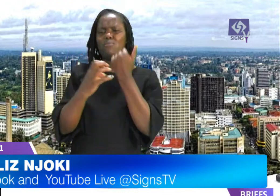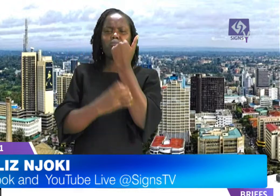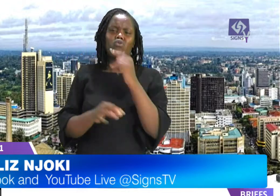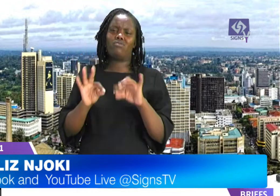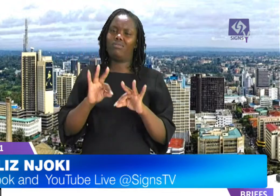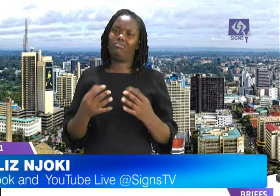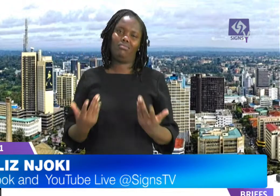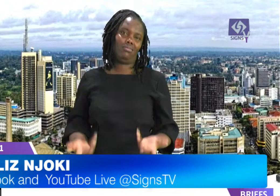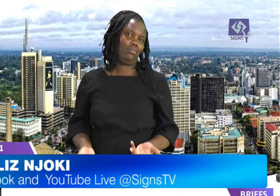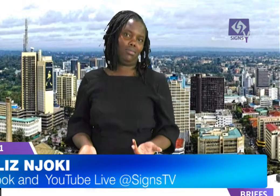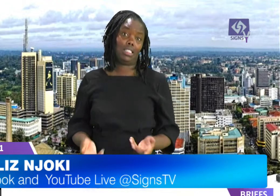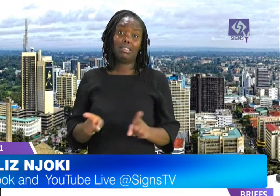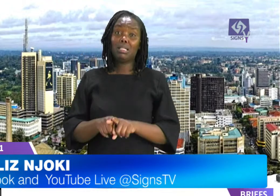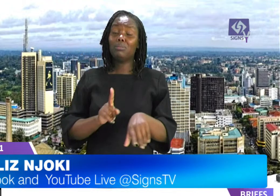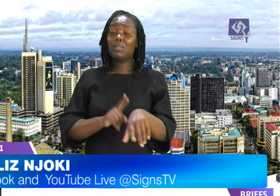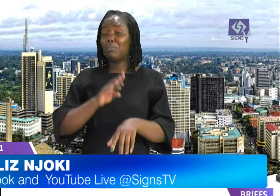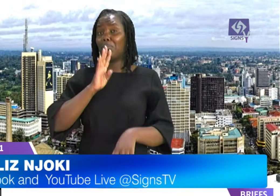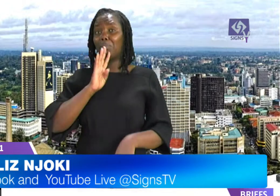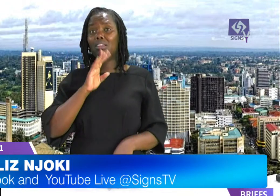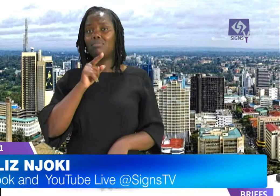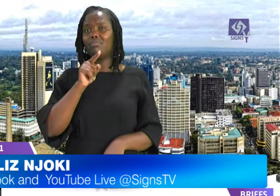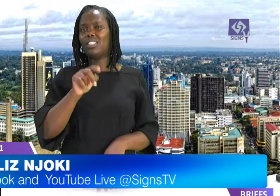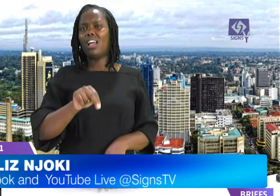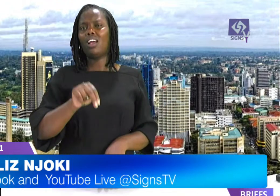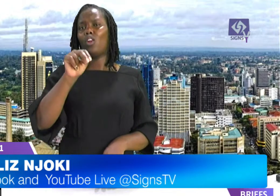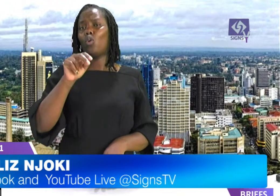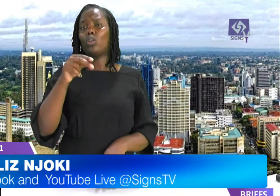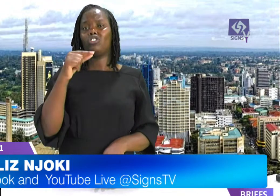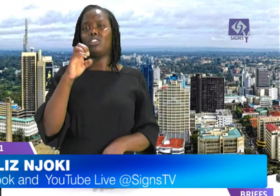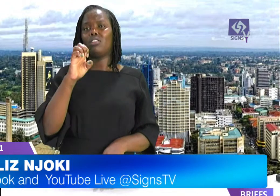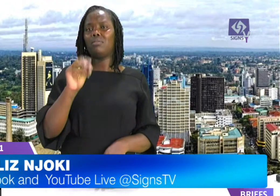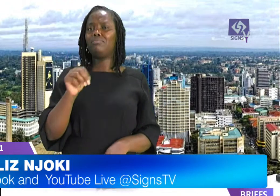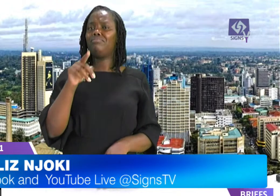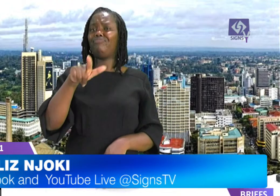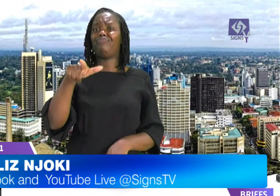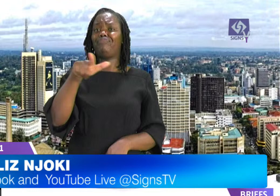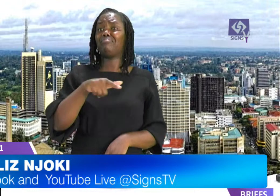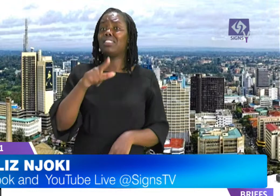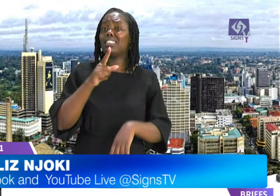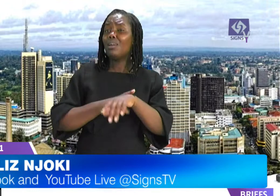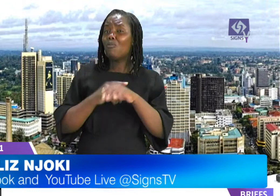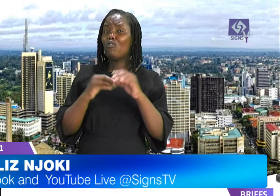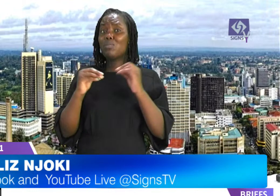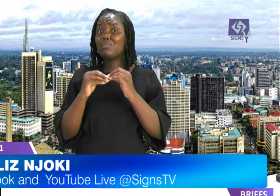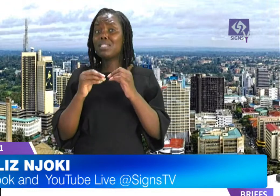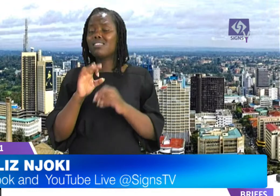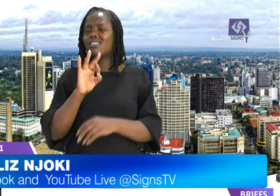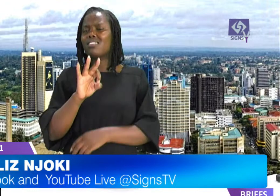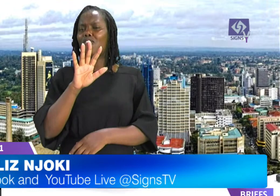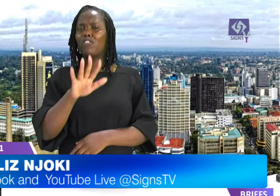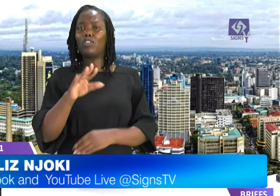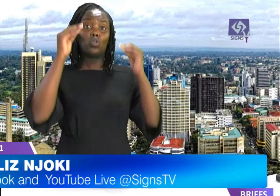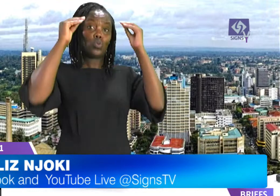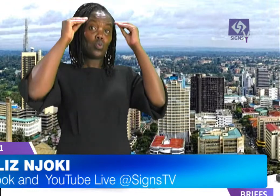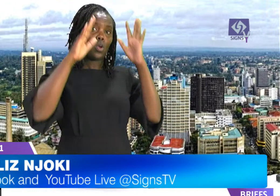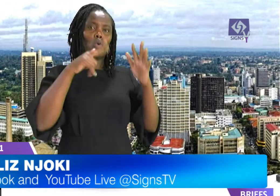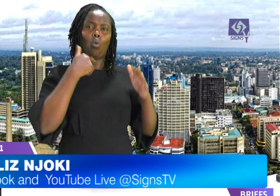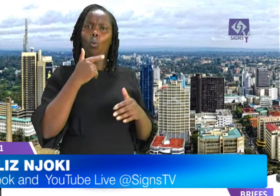and caregivers are poor. Speaking at Mutumbu in North Game location,